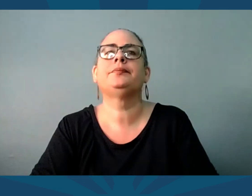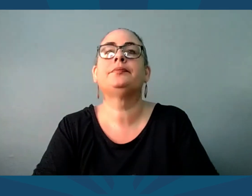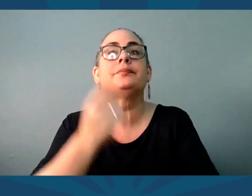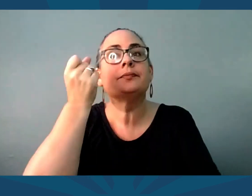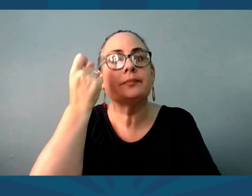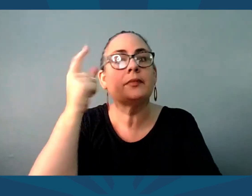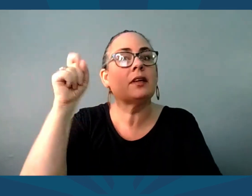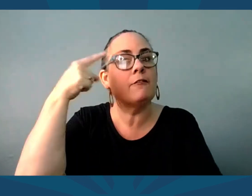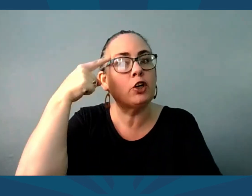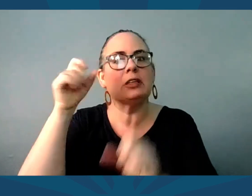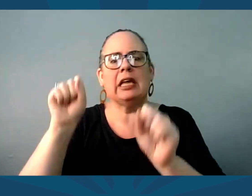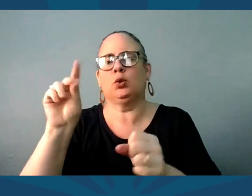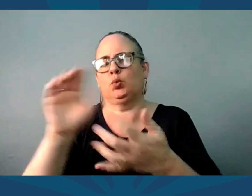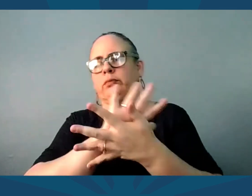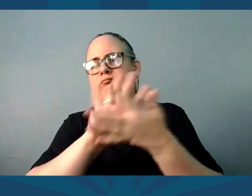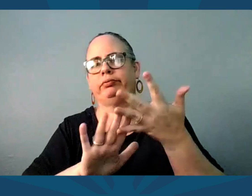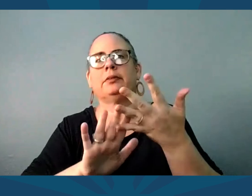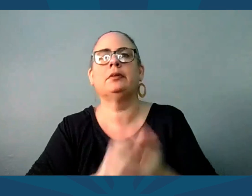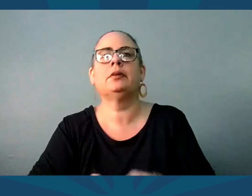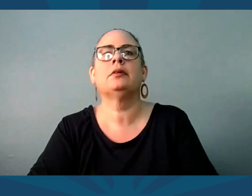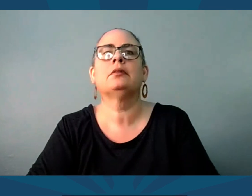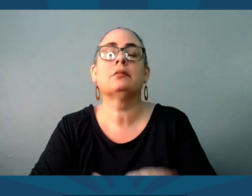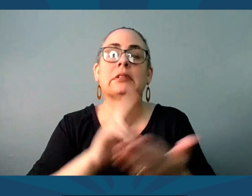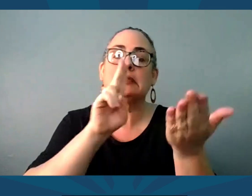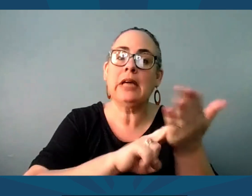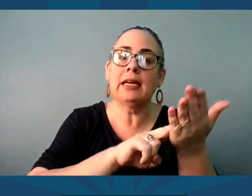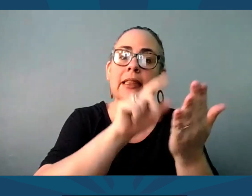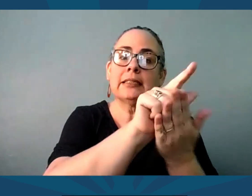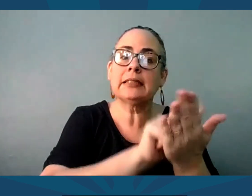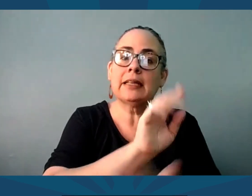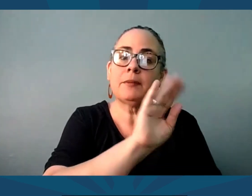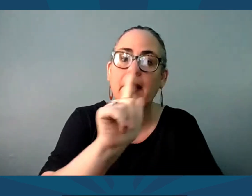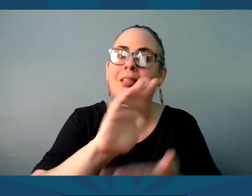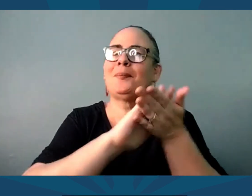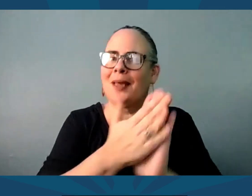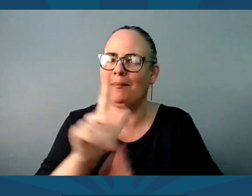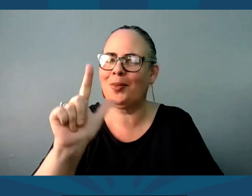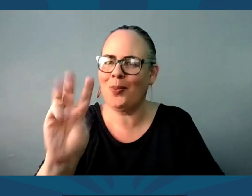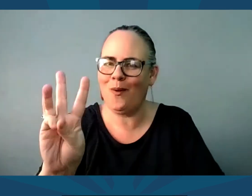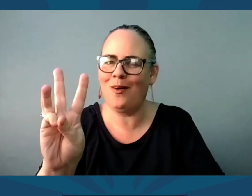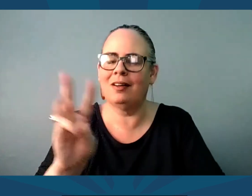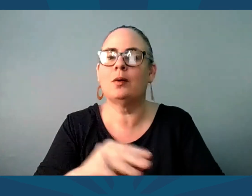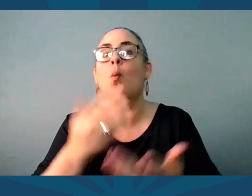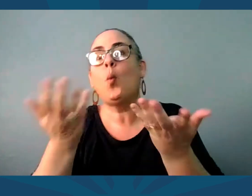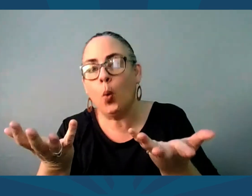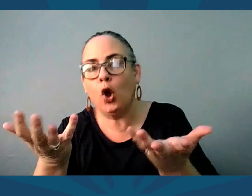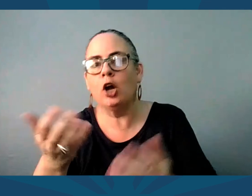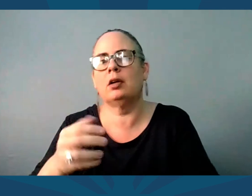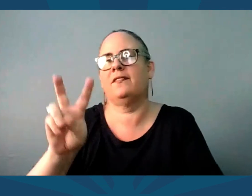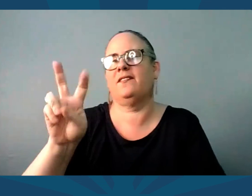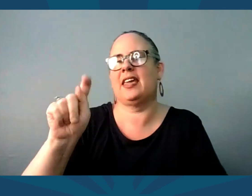both official and ceremonial events. The governor can sign a legislative bill into law